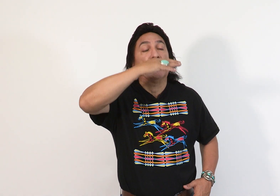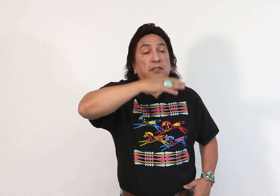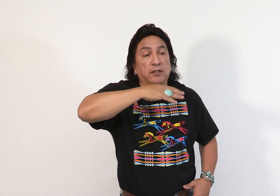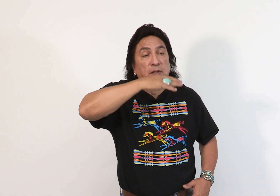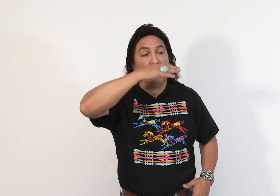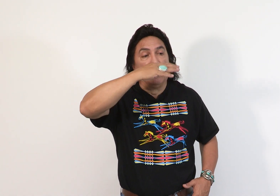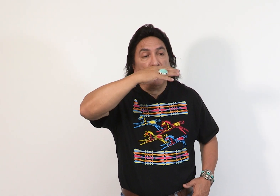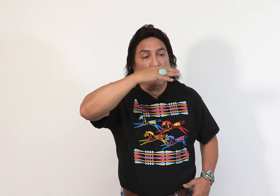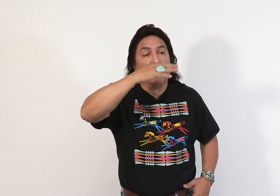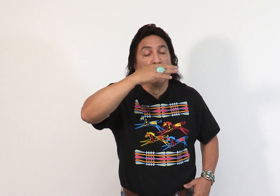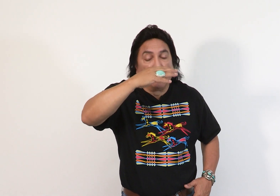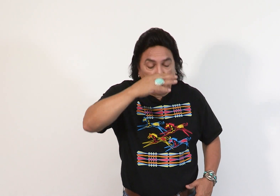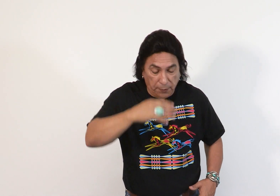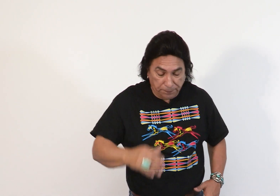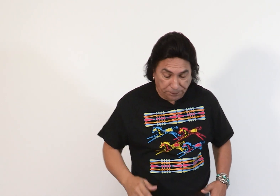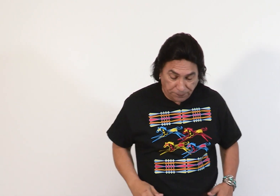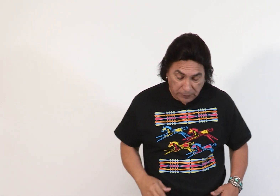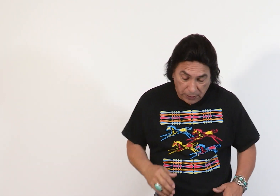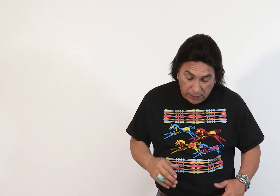That's a symbol for flood.